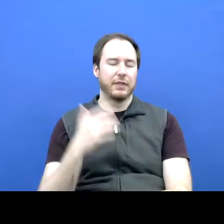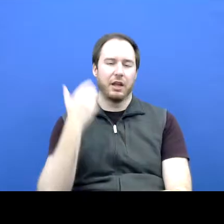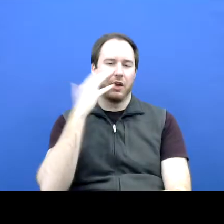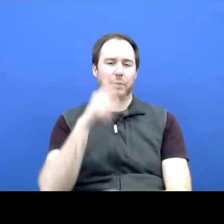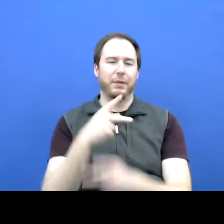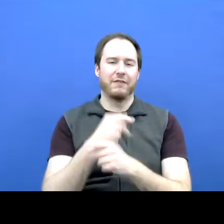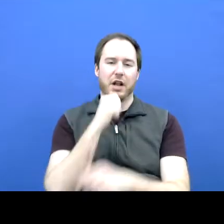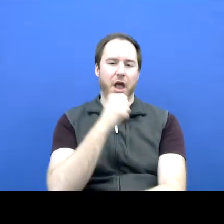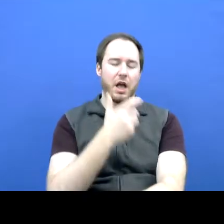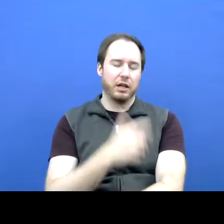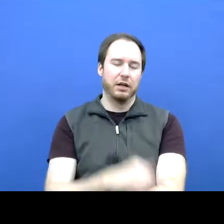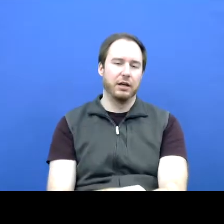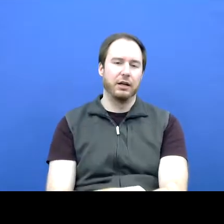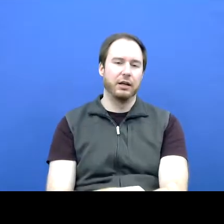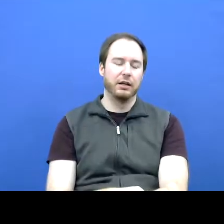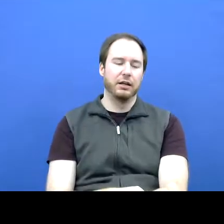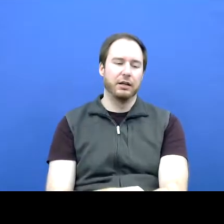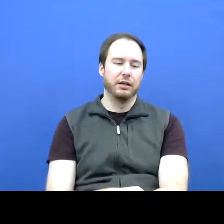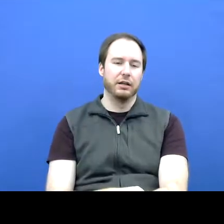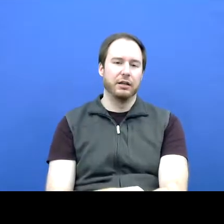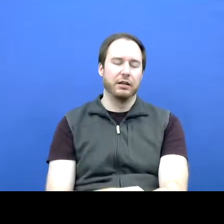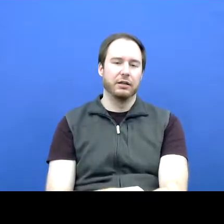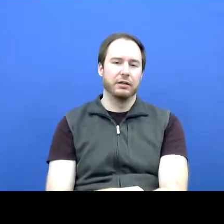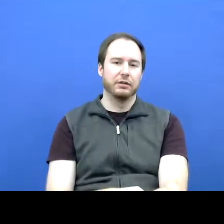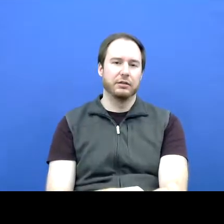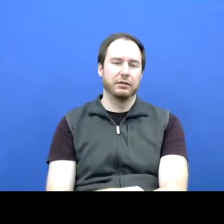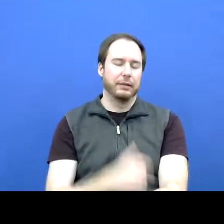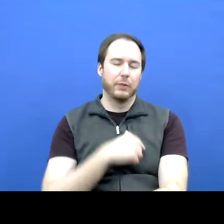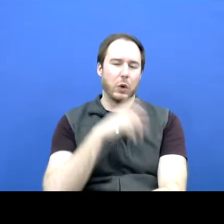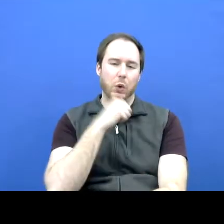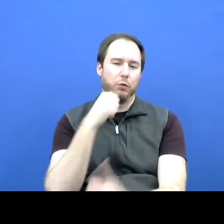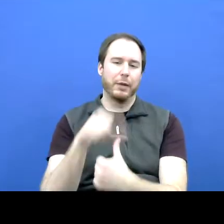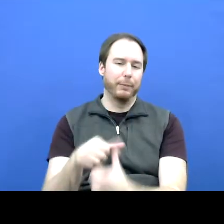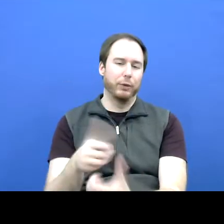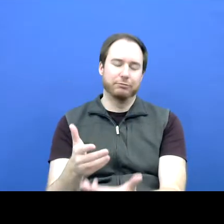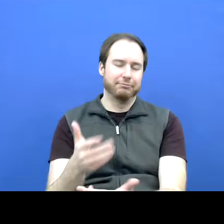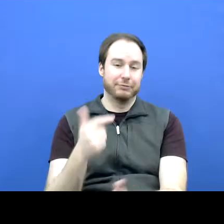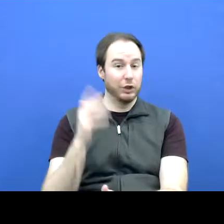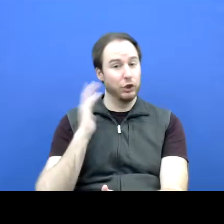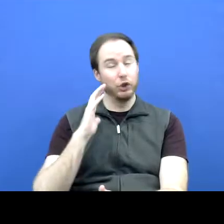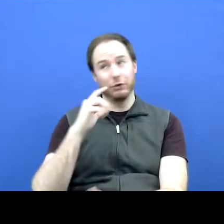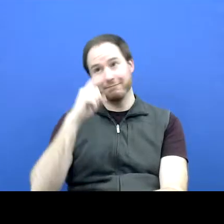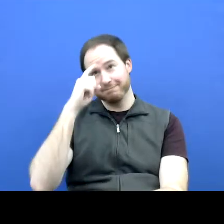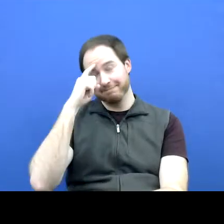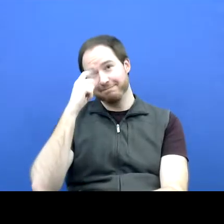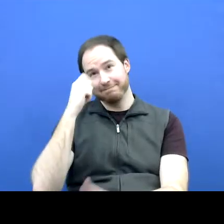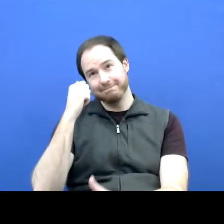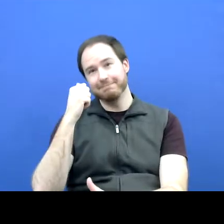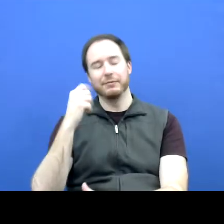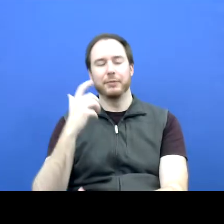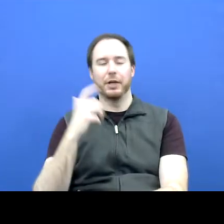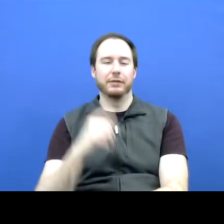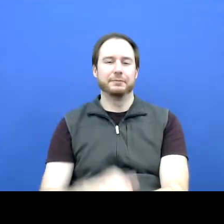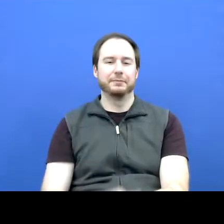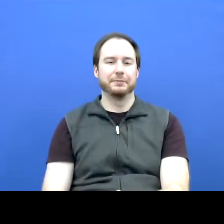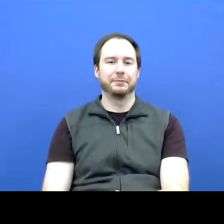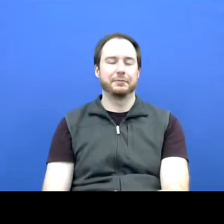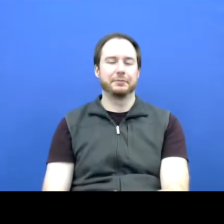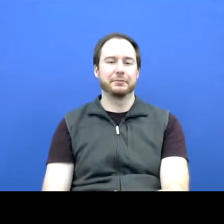I don't remember. It's the problem of getting old. Used to have a steel trap.